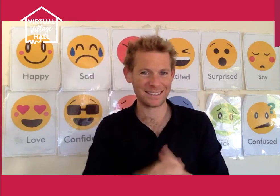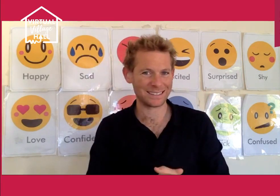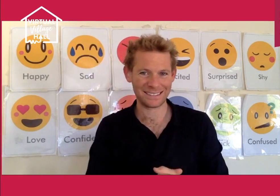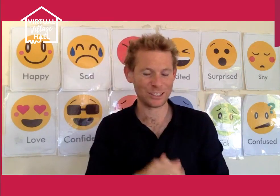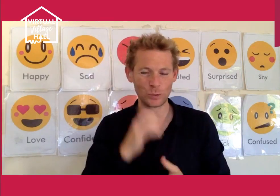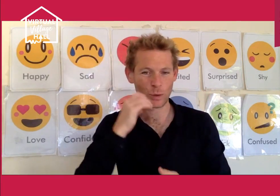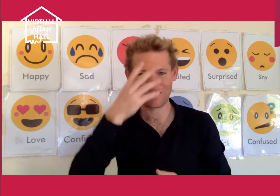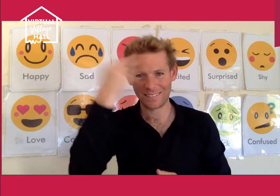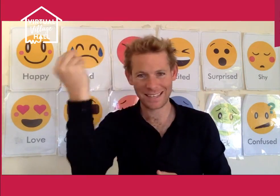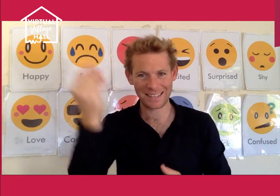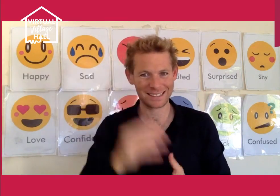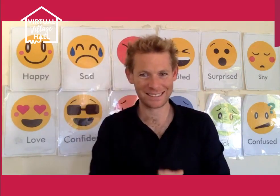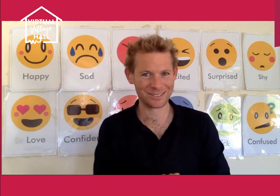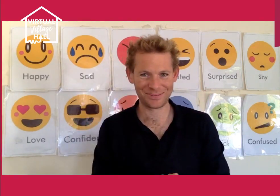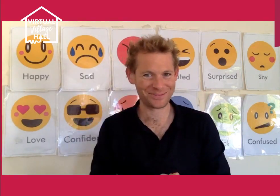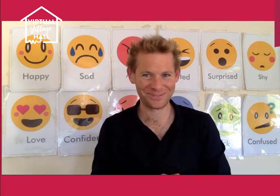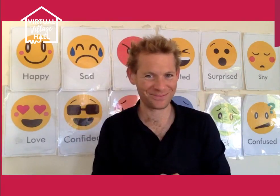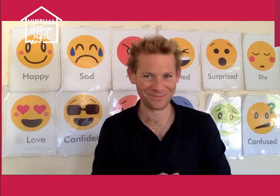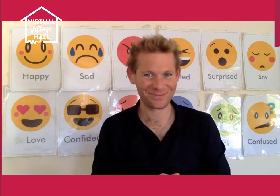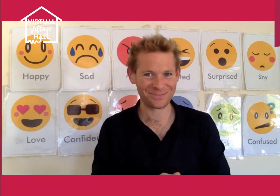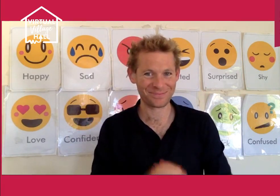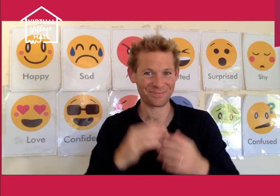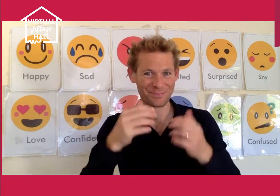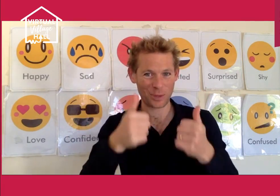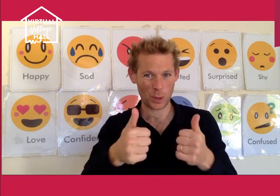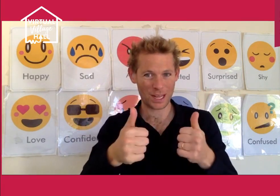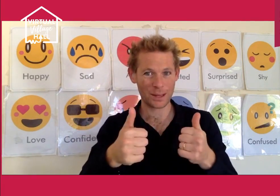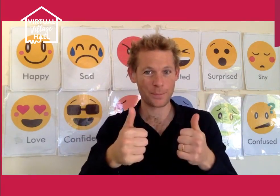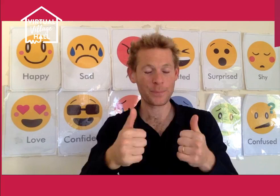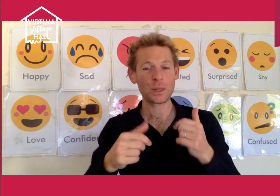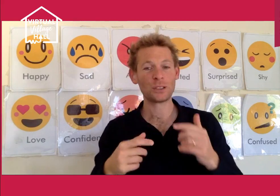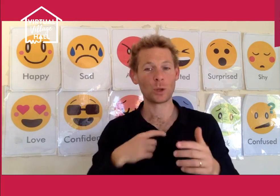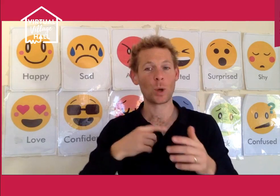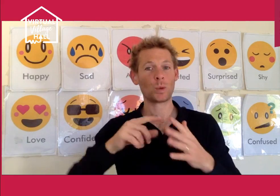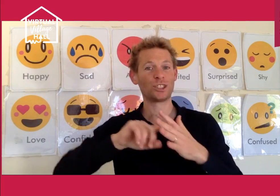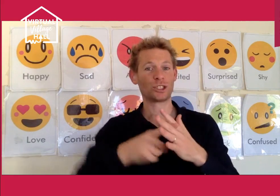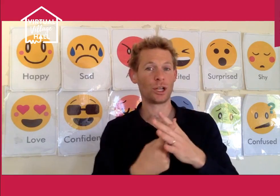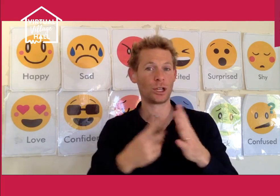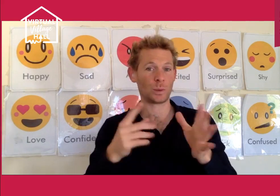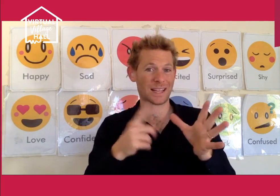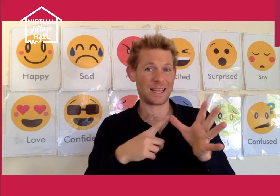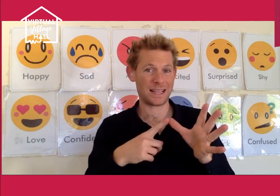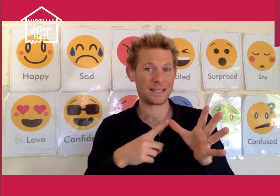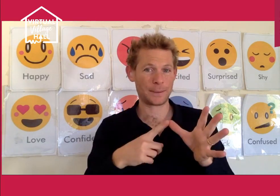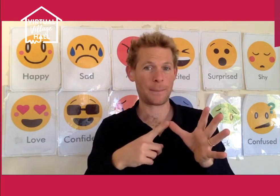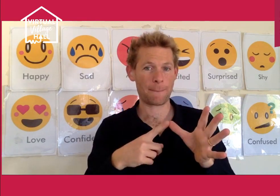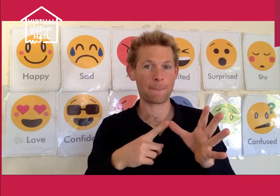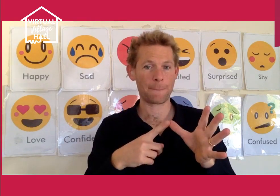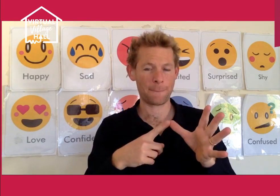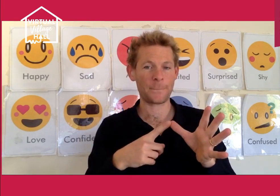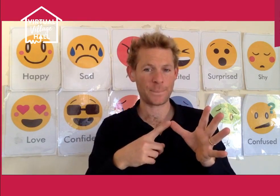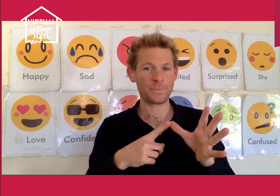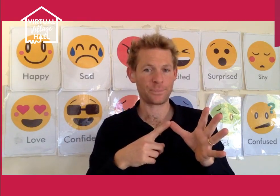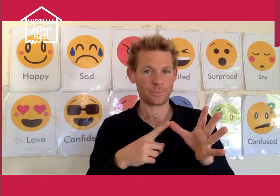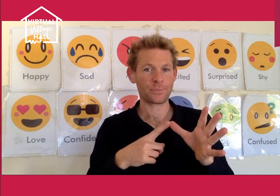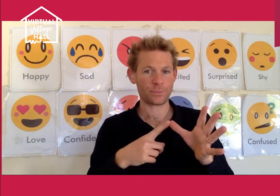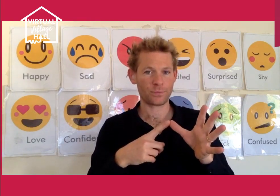then you can't forget those really. They're going to be embedded, no problem. Okay, so I'll start with A and we'll go